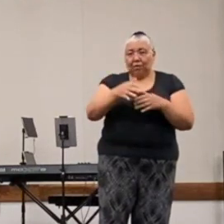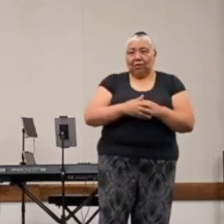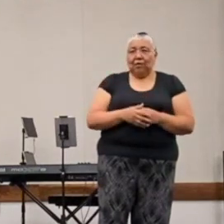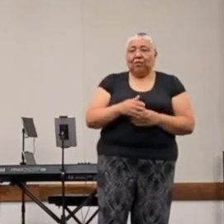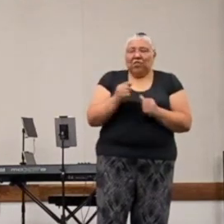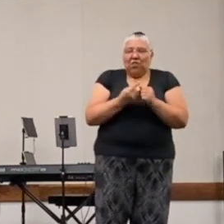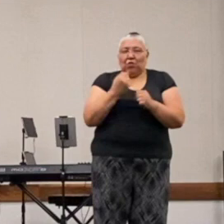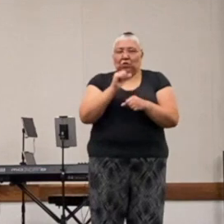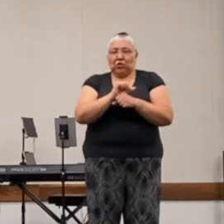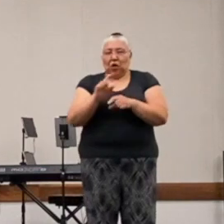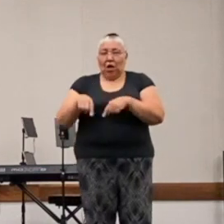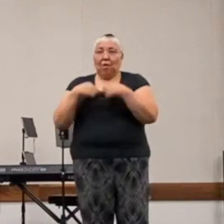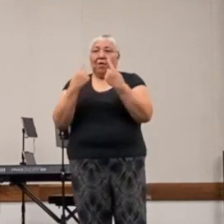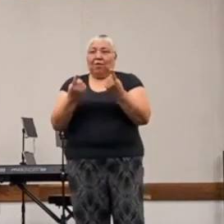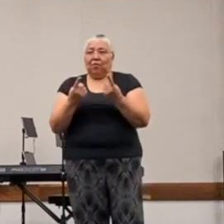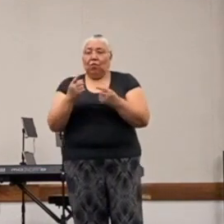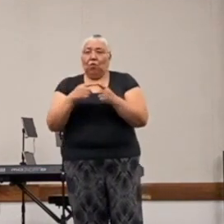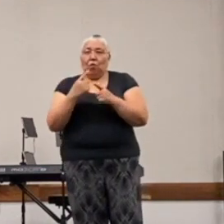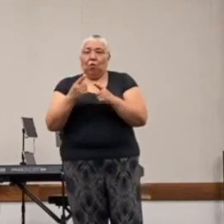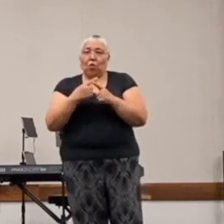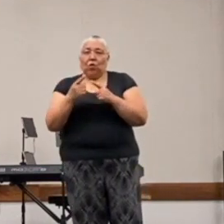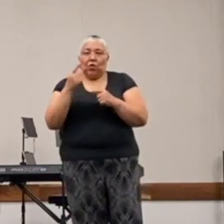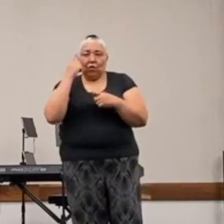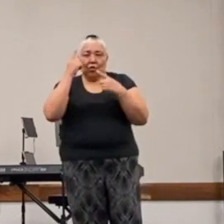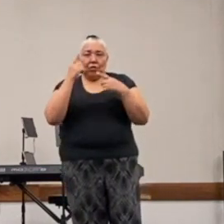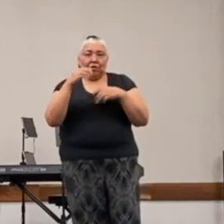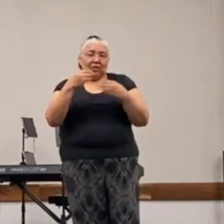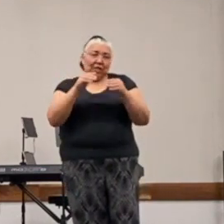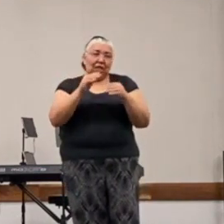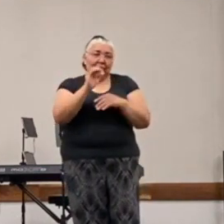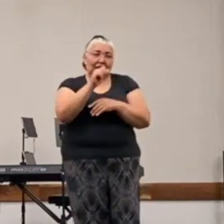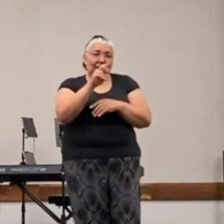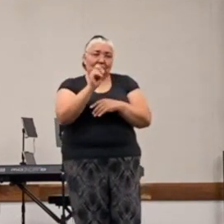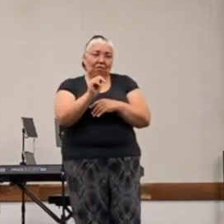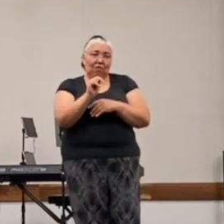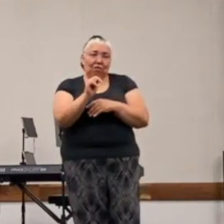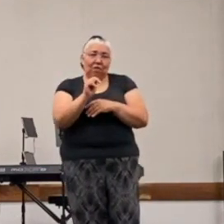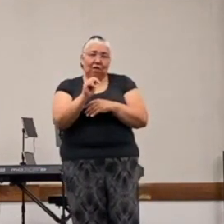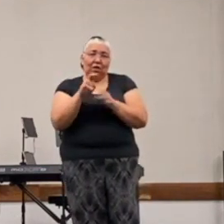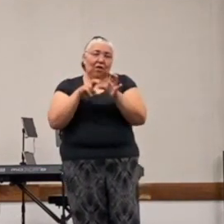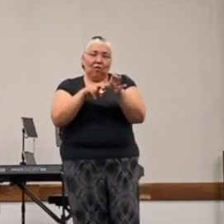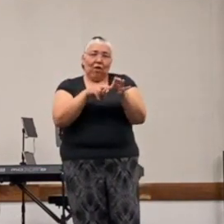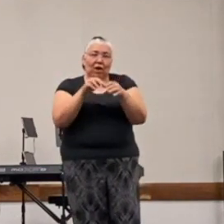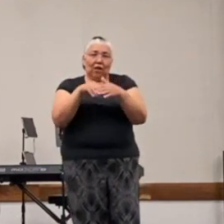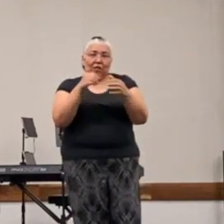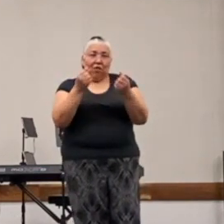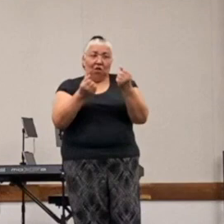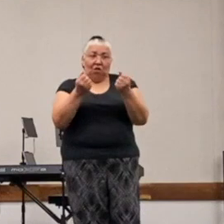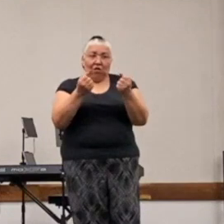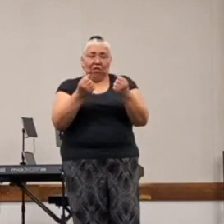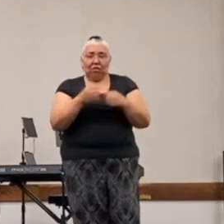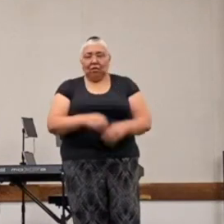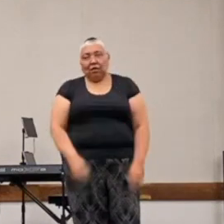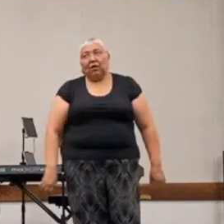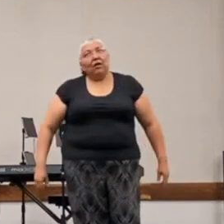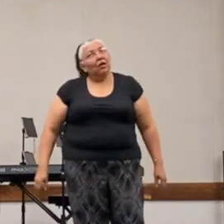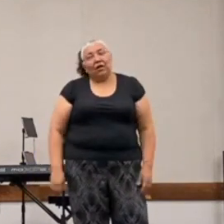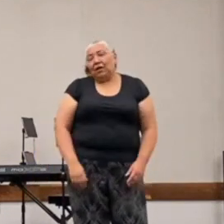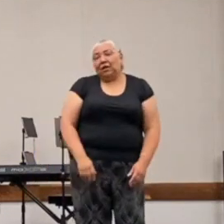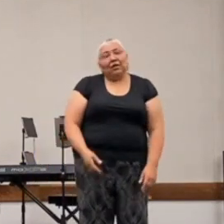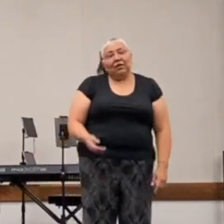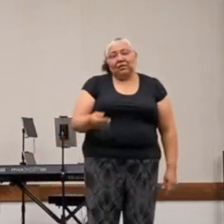ever. Unless you consider selling Avon when we were growing up and riding in the cars. Don't get me